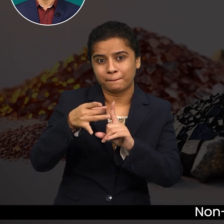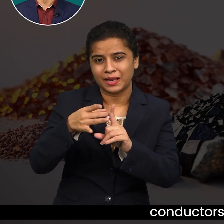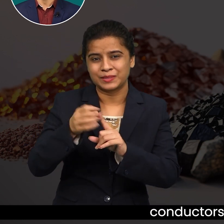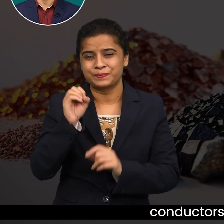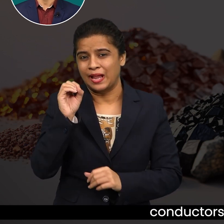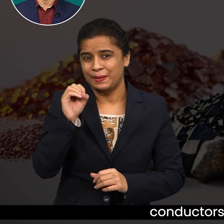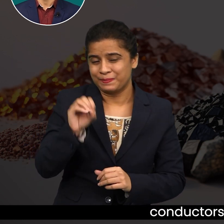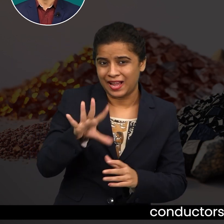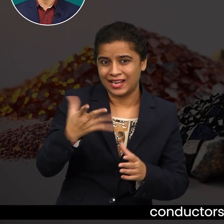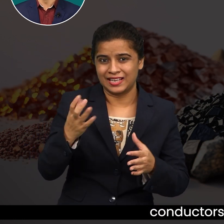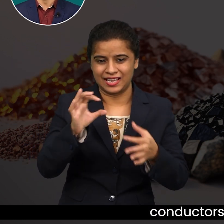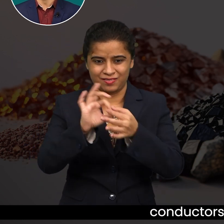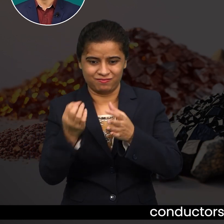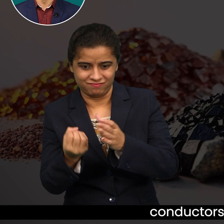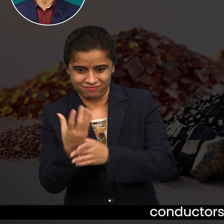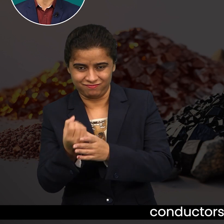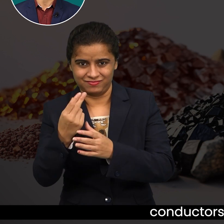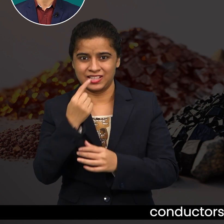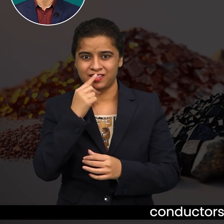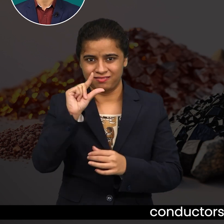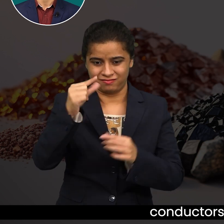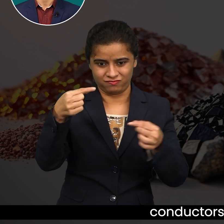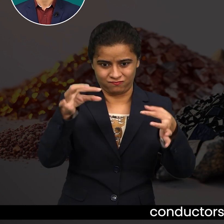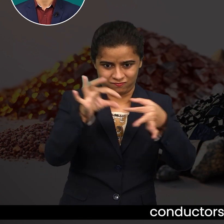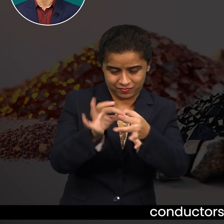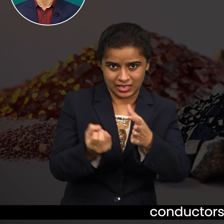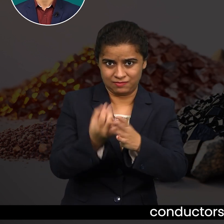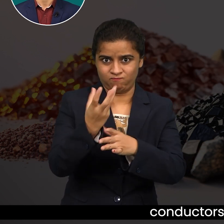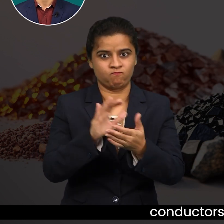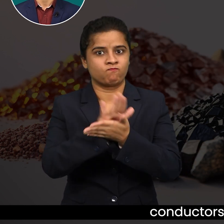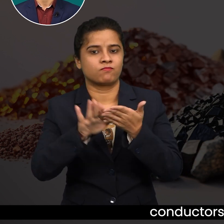Non-metals are bad conductors of electricity and heat.